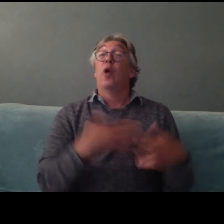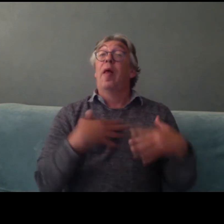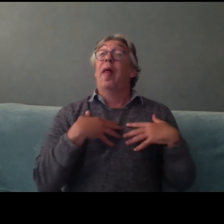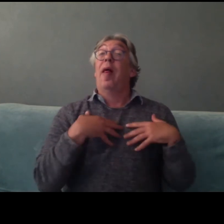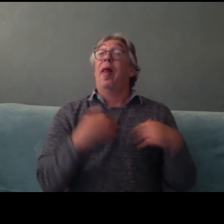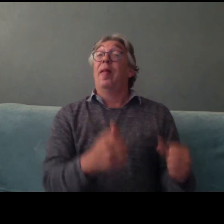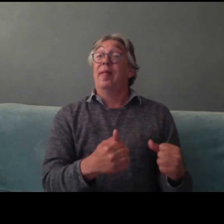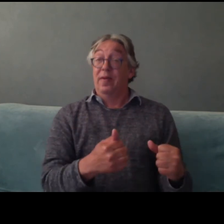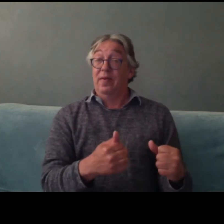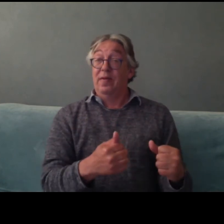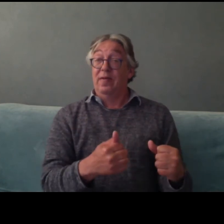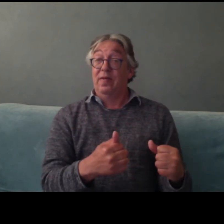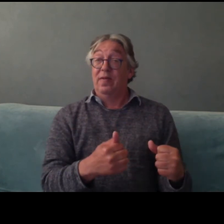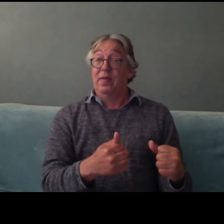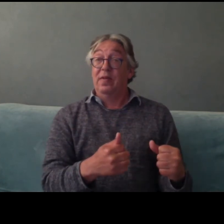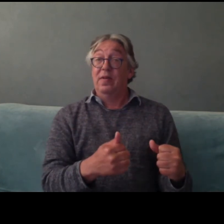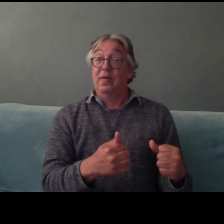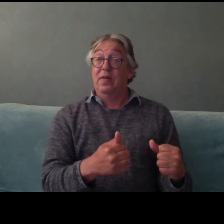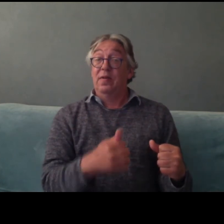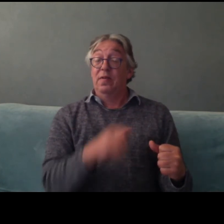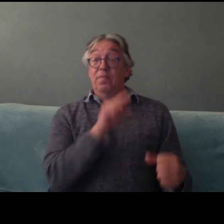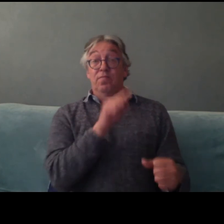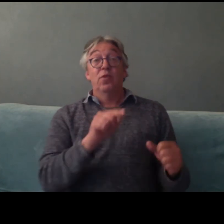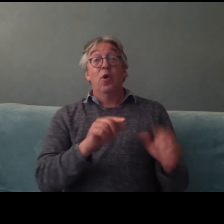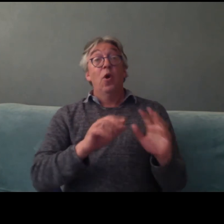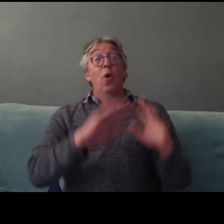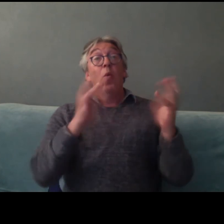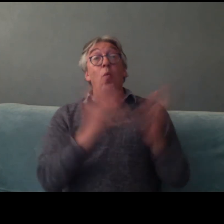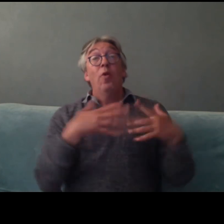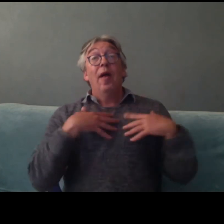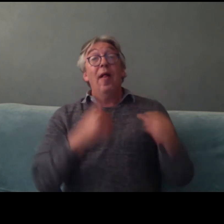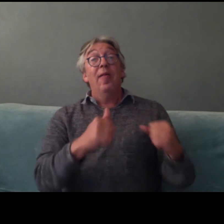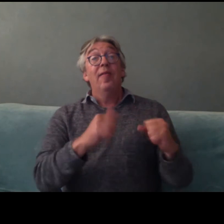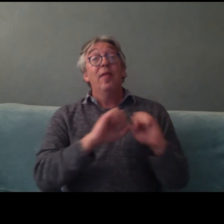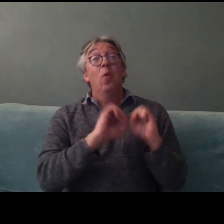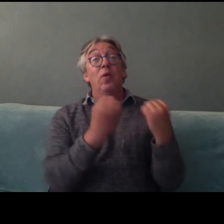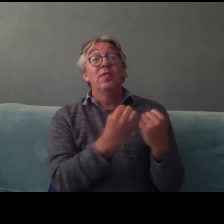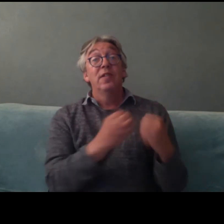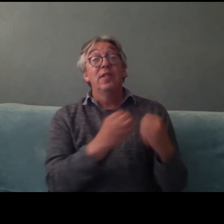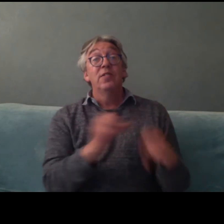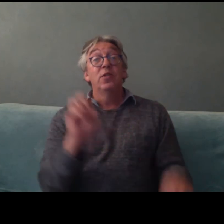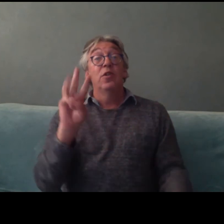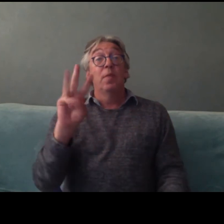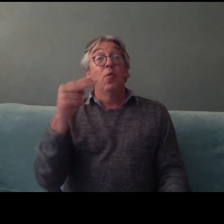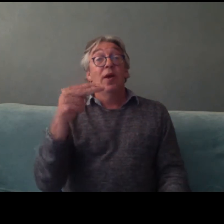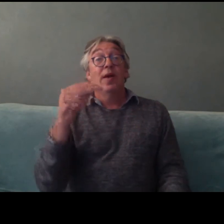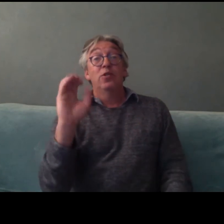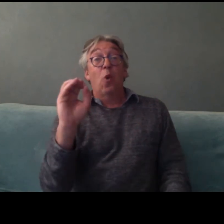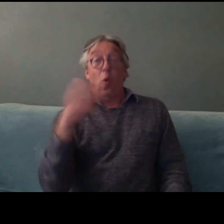by the World Health Organization. ICF was selected because it is a